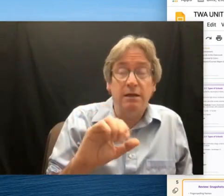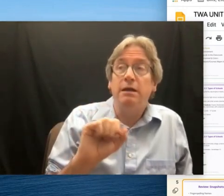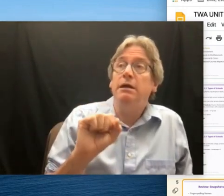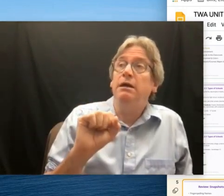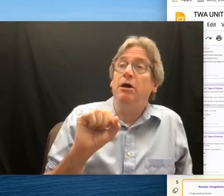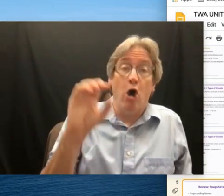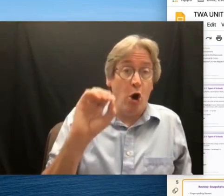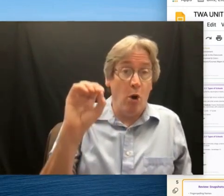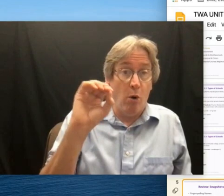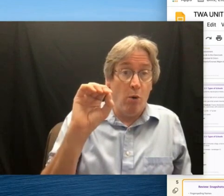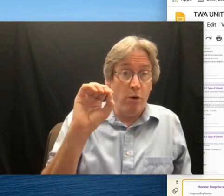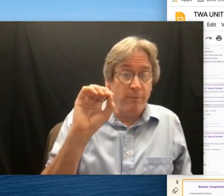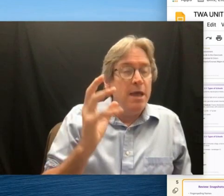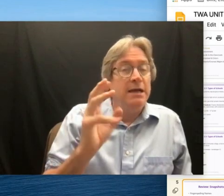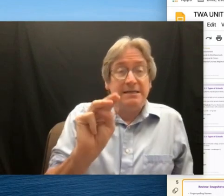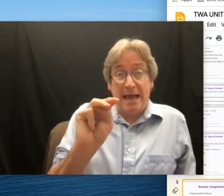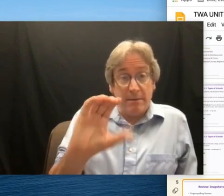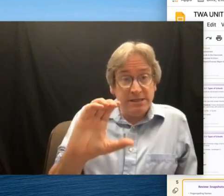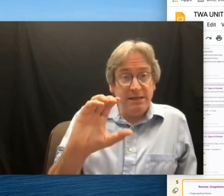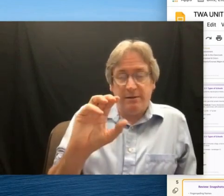MAC, O,